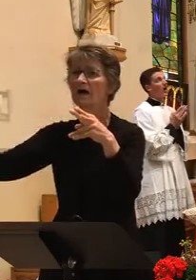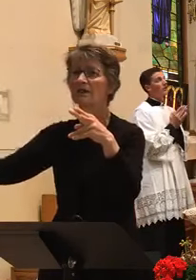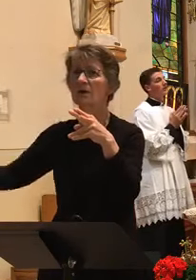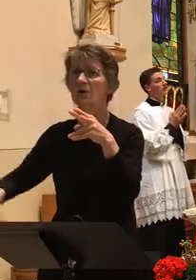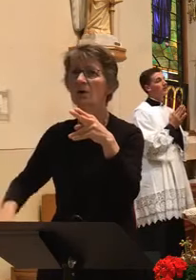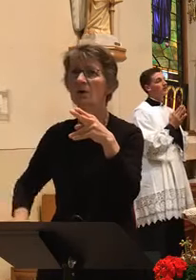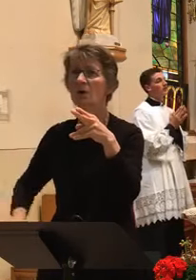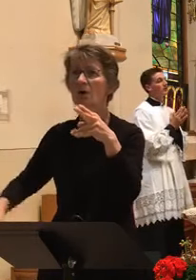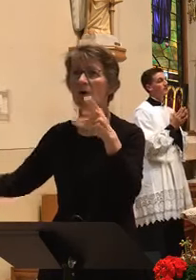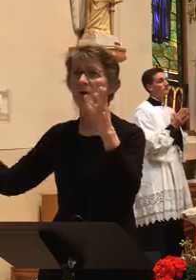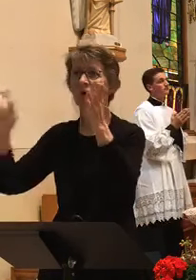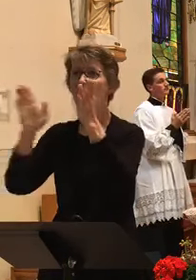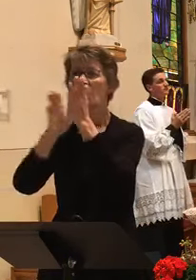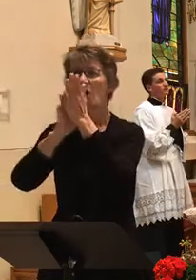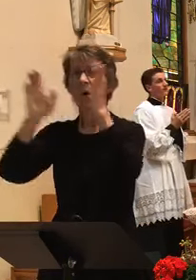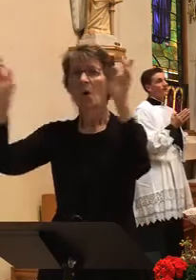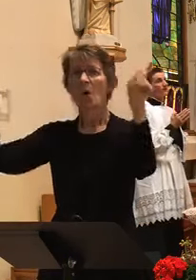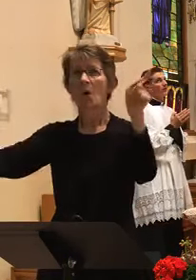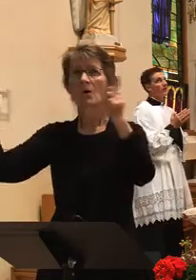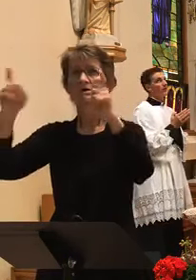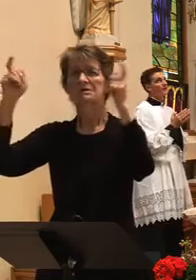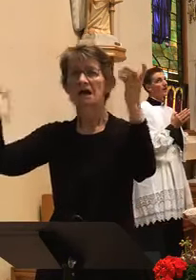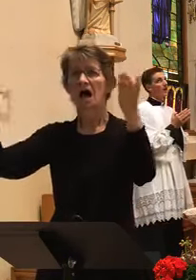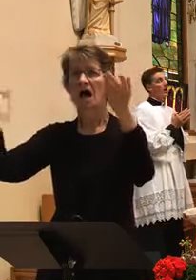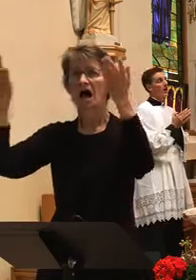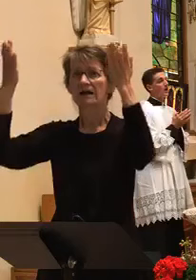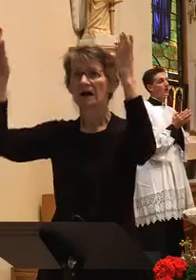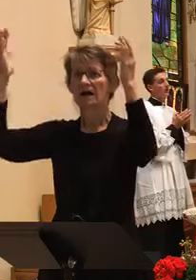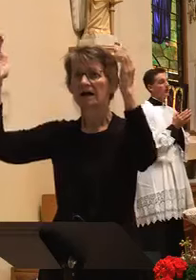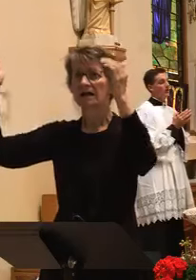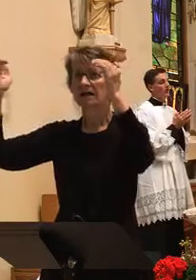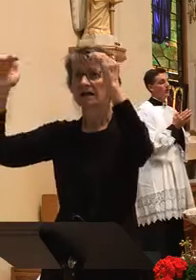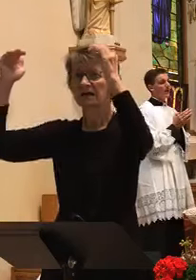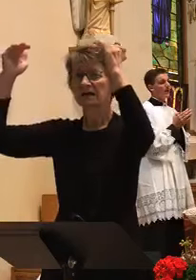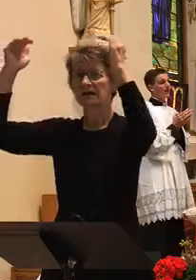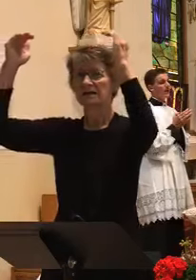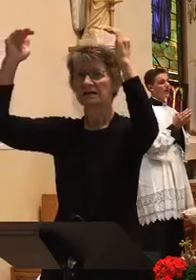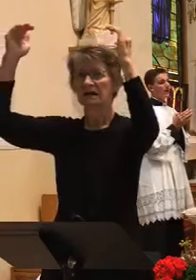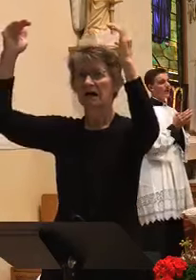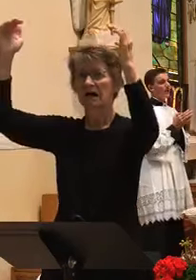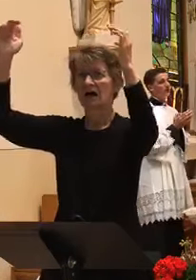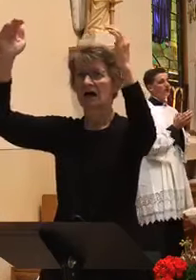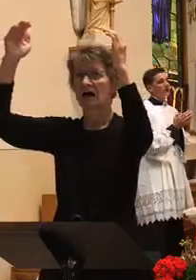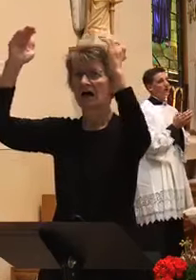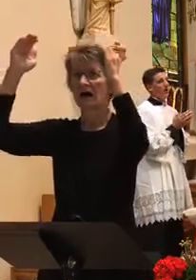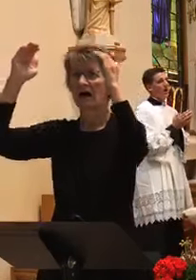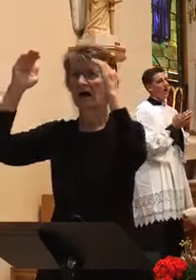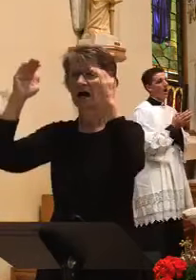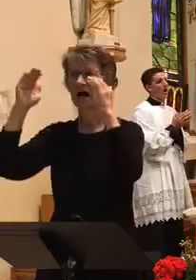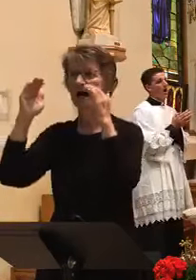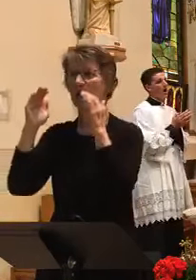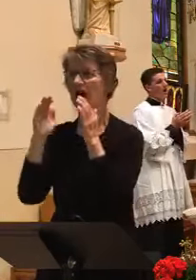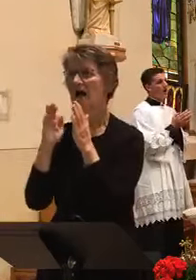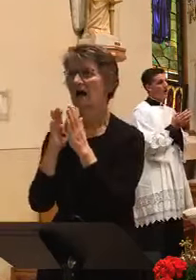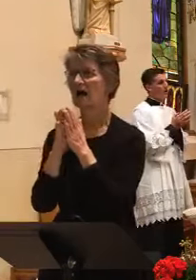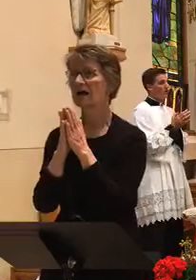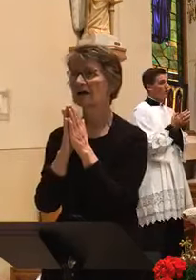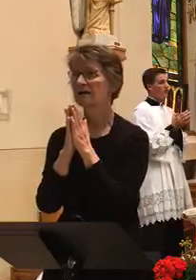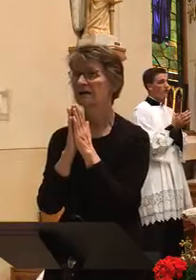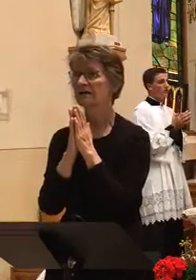the Lord. Hosanna in the